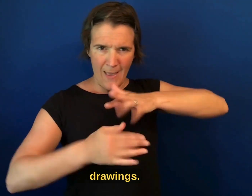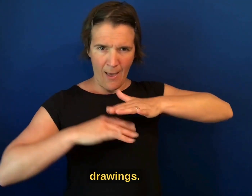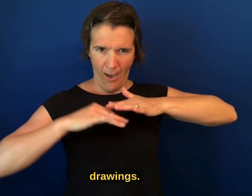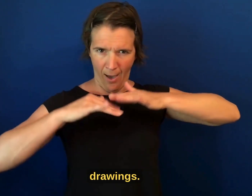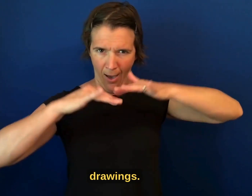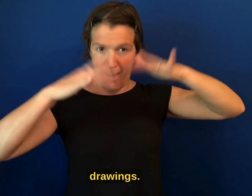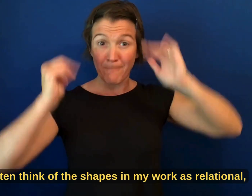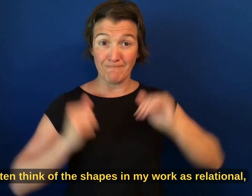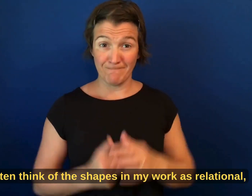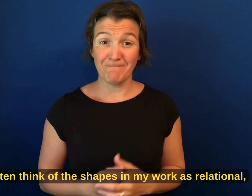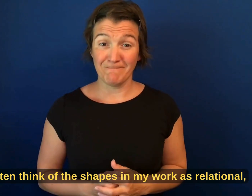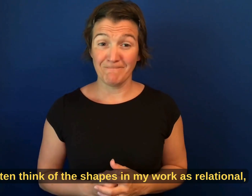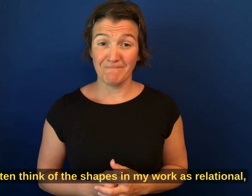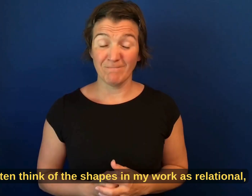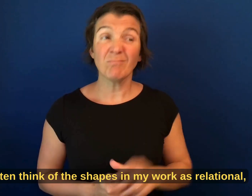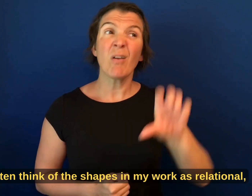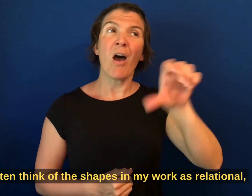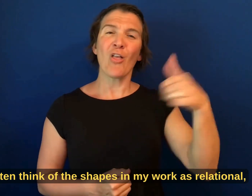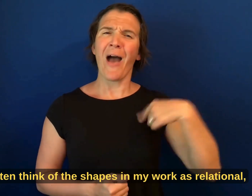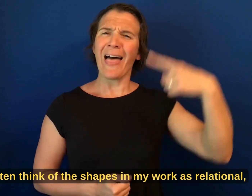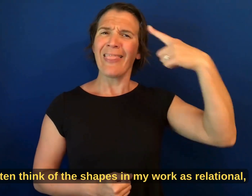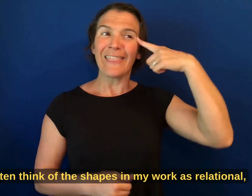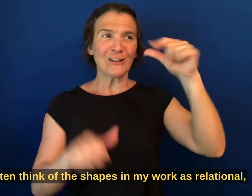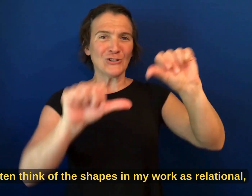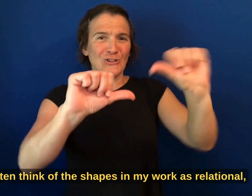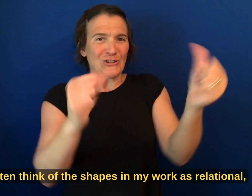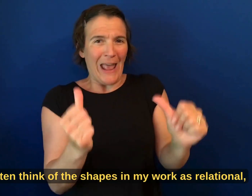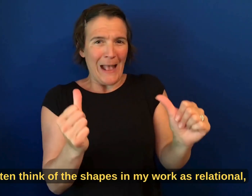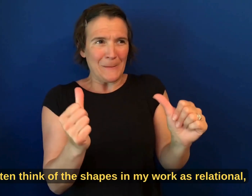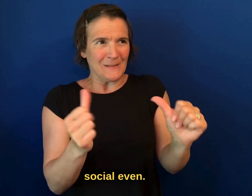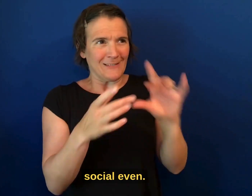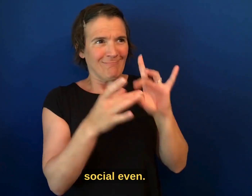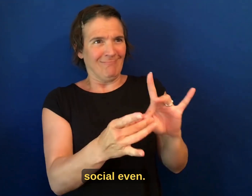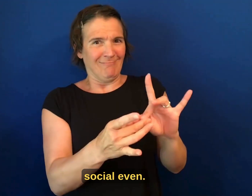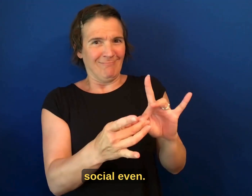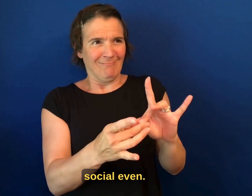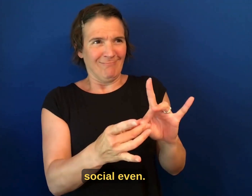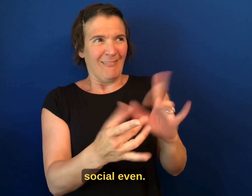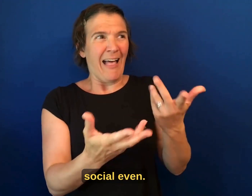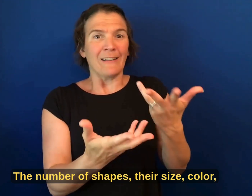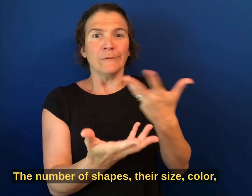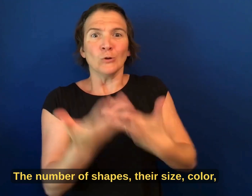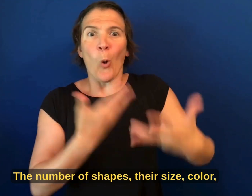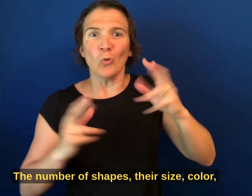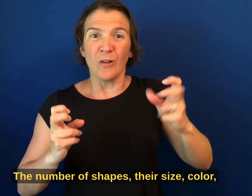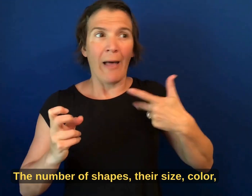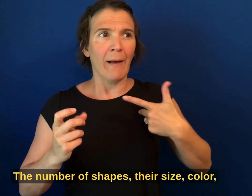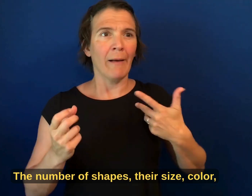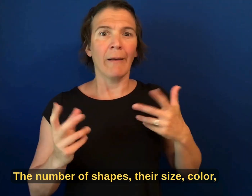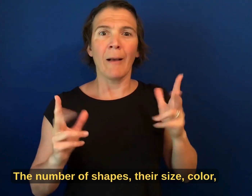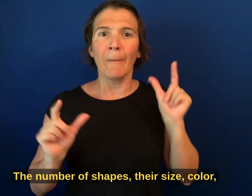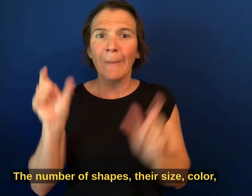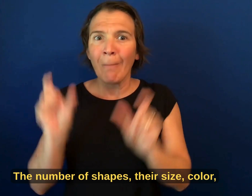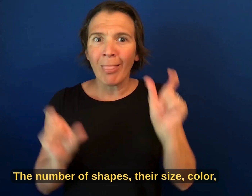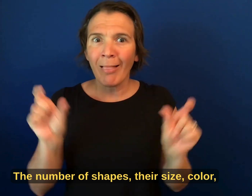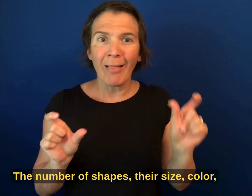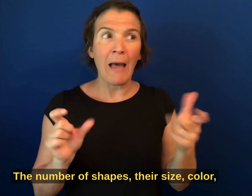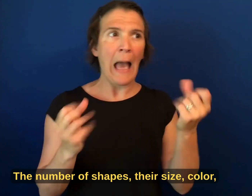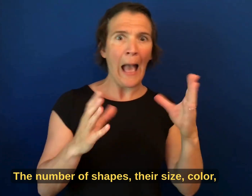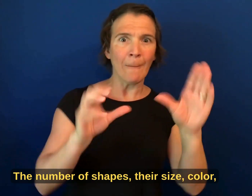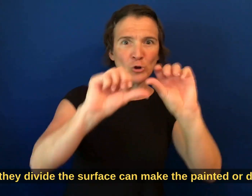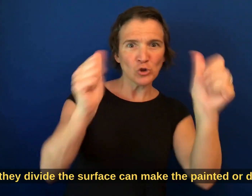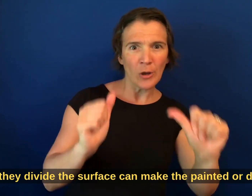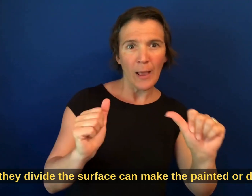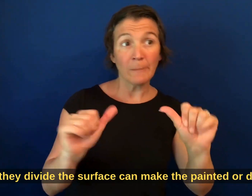drawings. I often think of the shapes in my work as relational, social even. The number of shapes, their